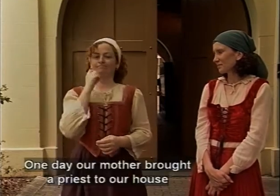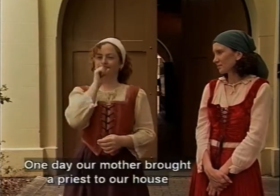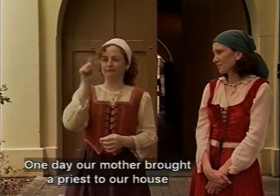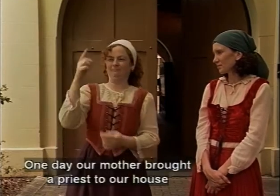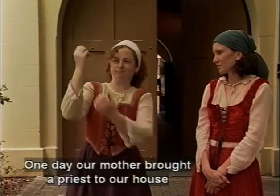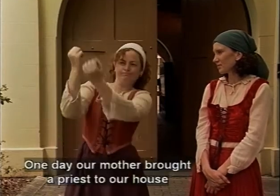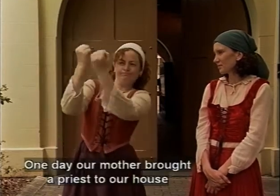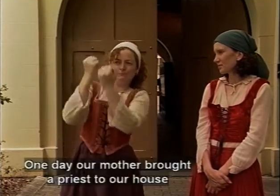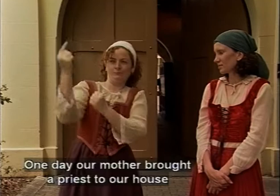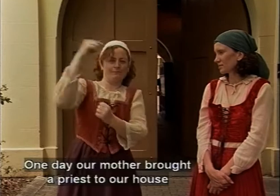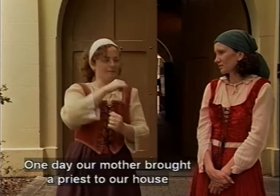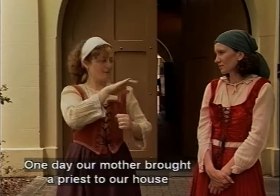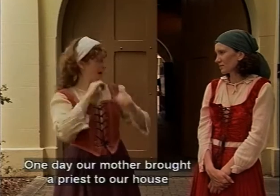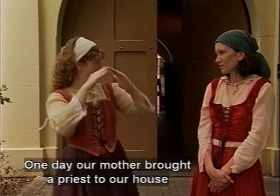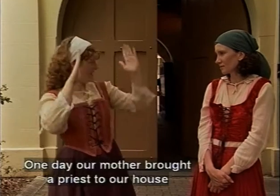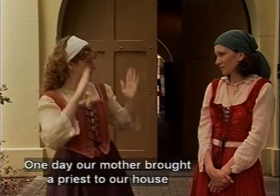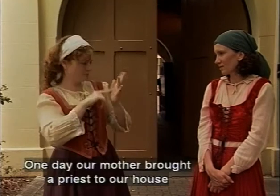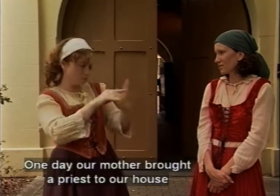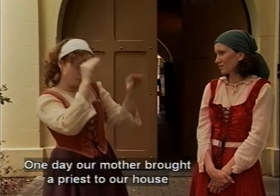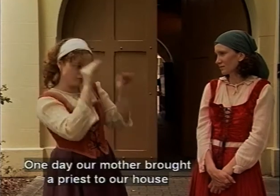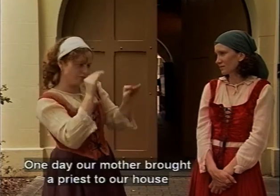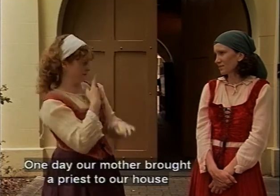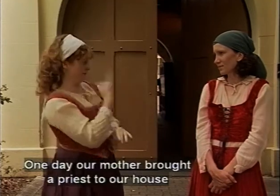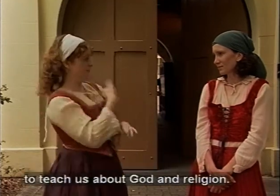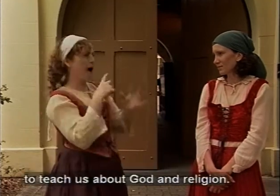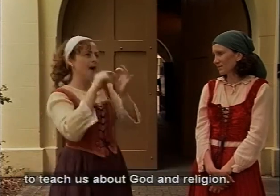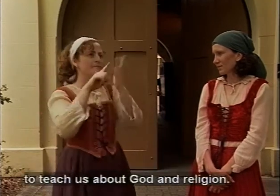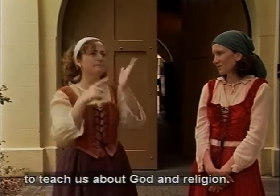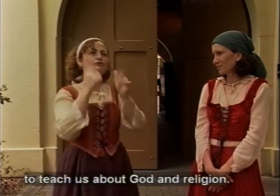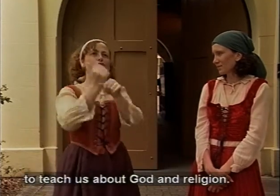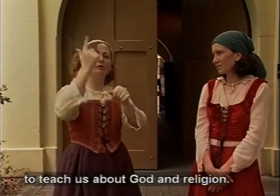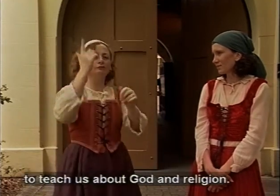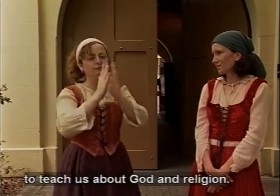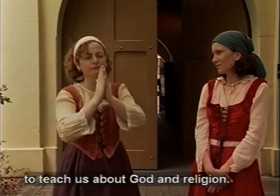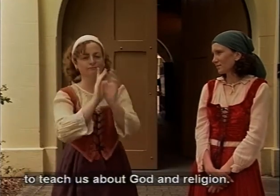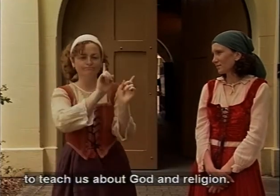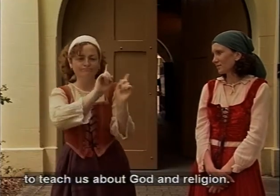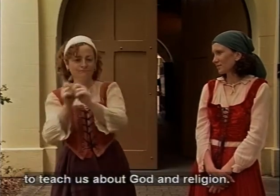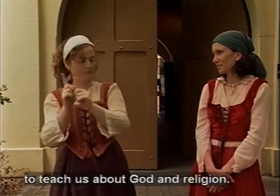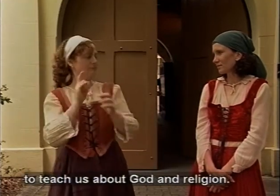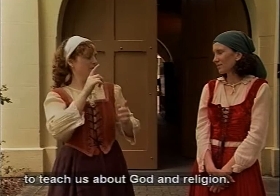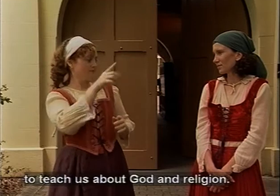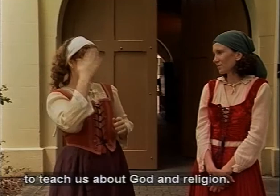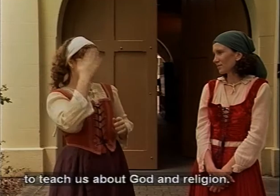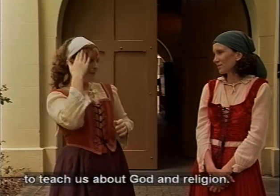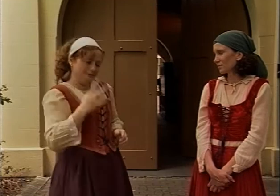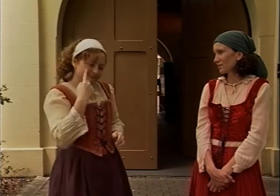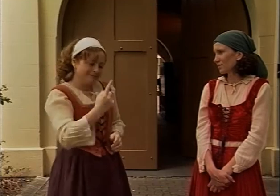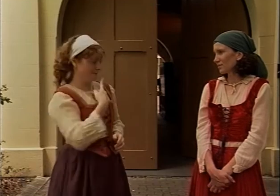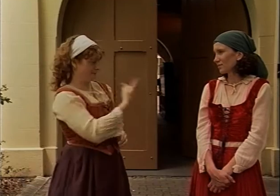One day our mother found a priest and brought him back to our house in order to teach us about things like God and religion.